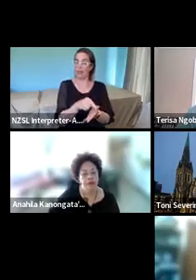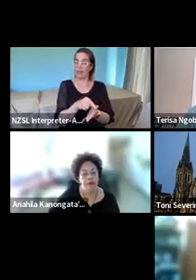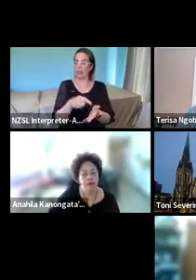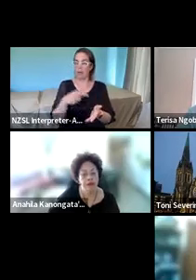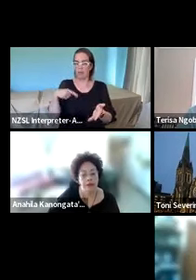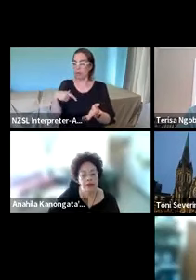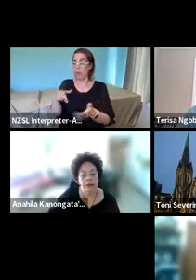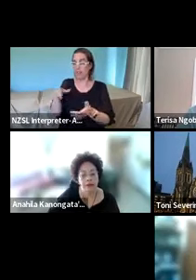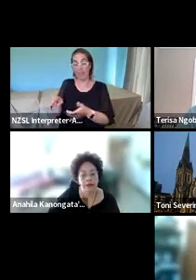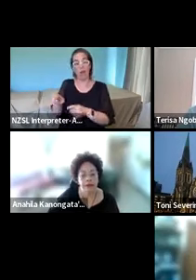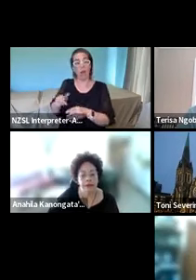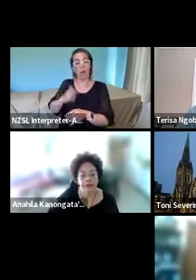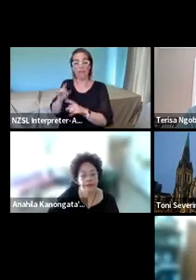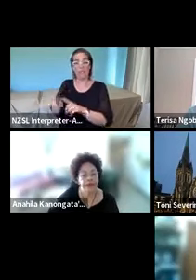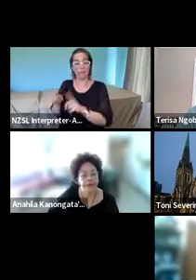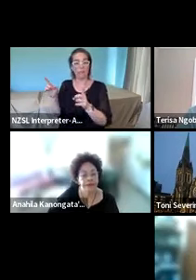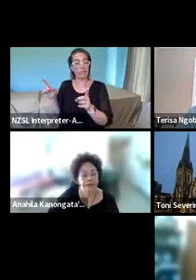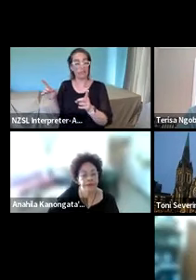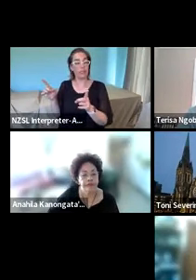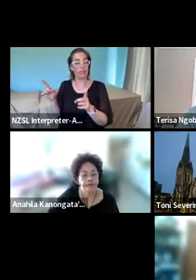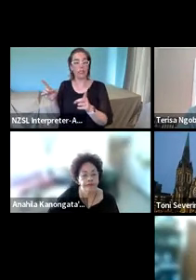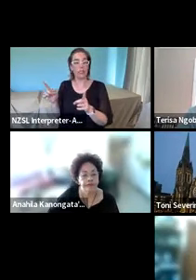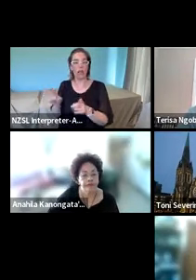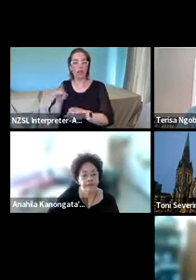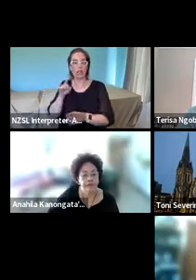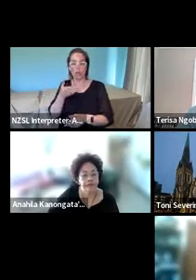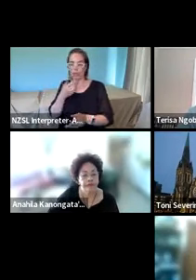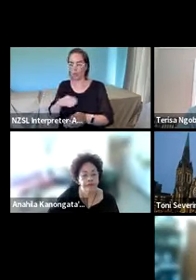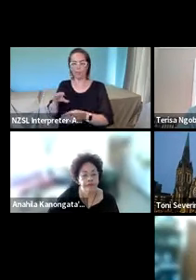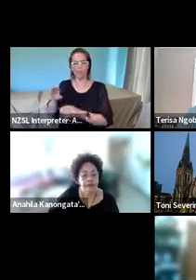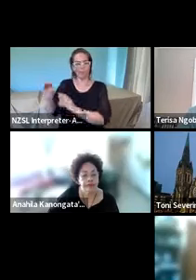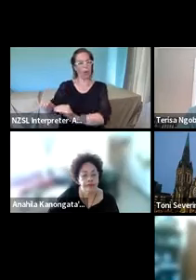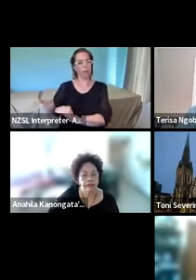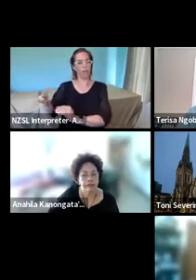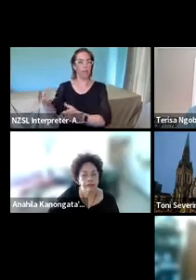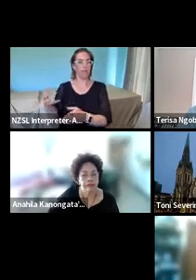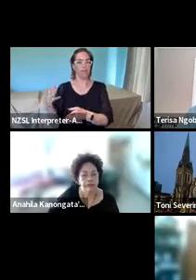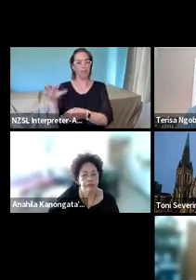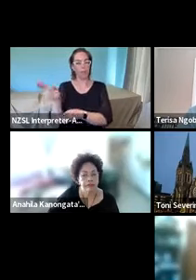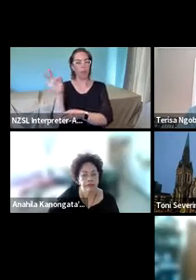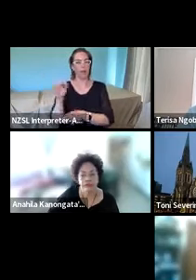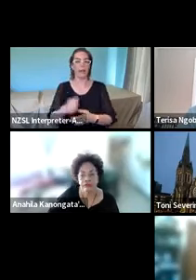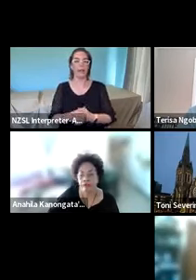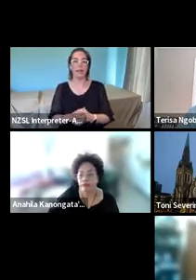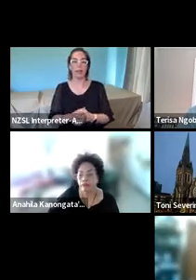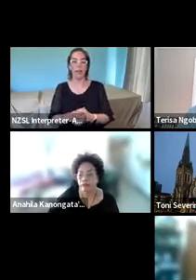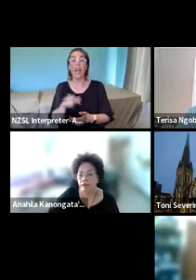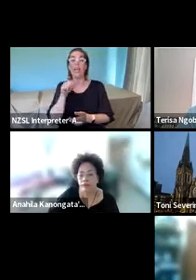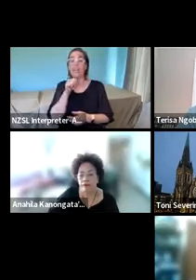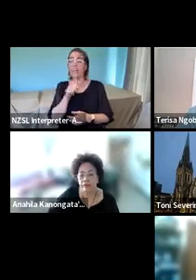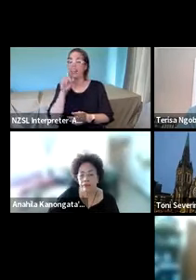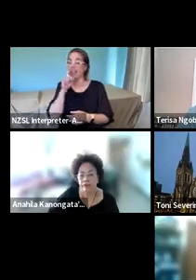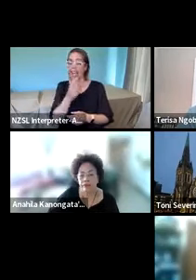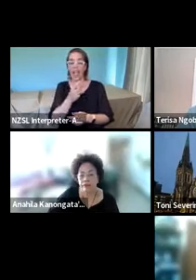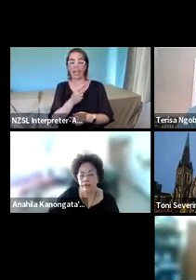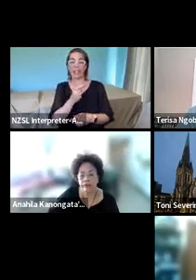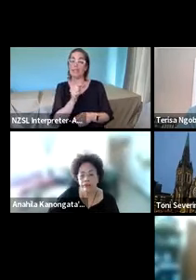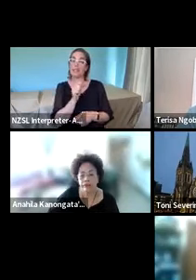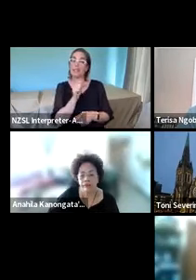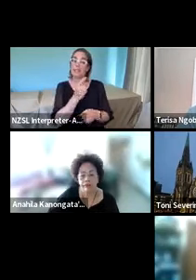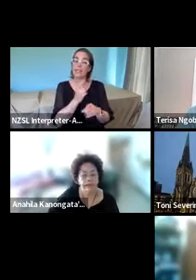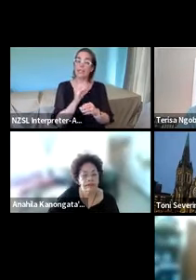life experiences. Because often that also brings in where a person can't speak for themselves, they can speak for those people,